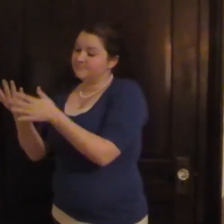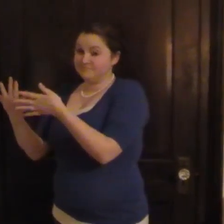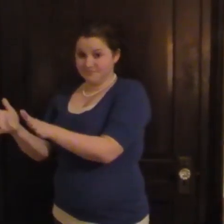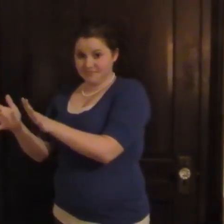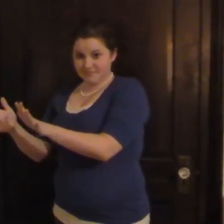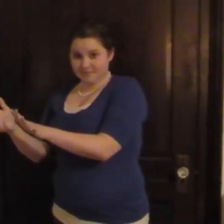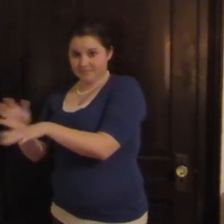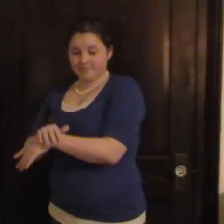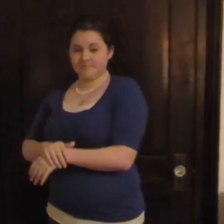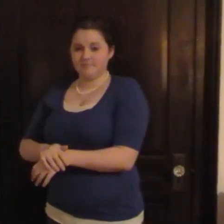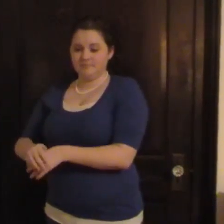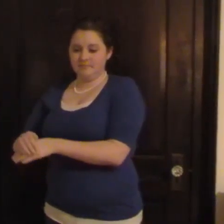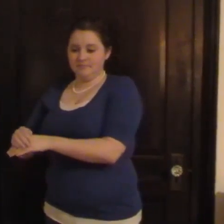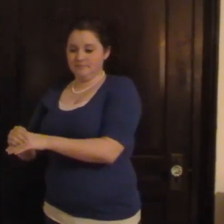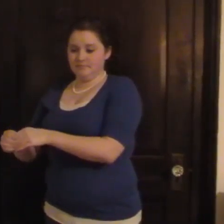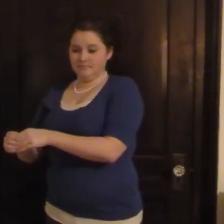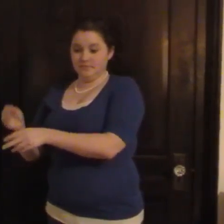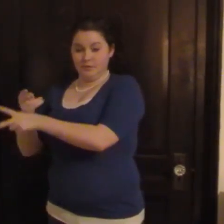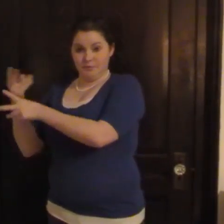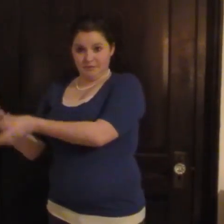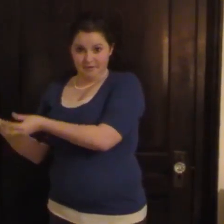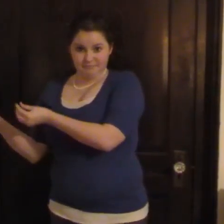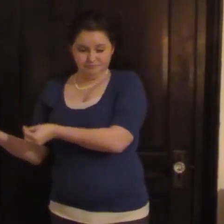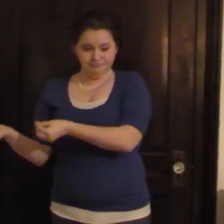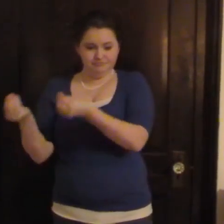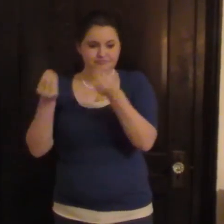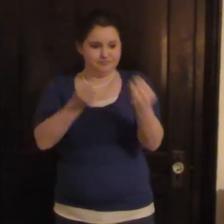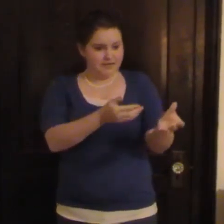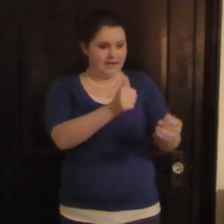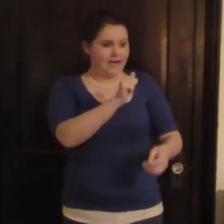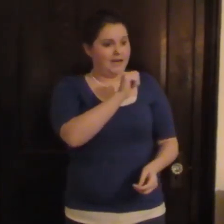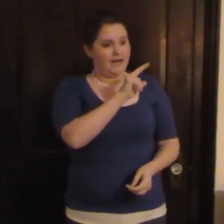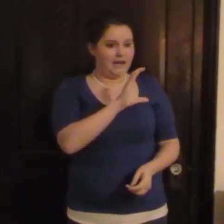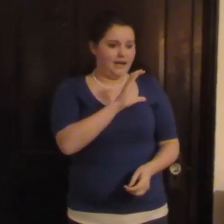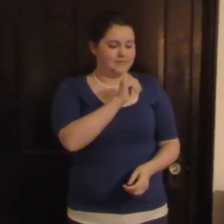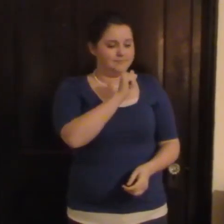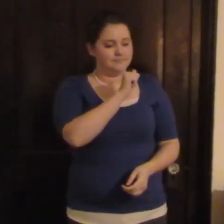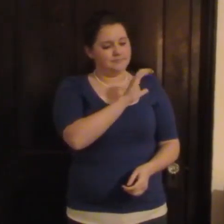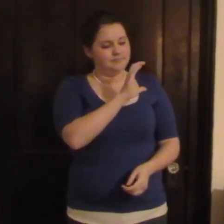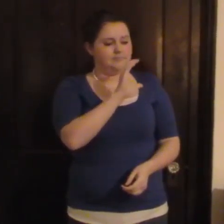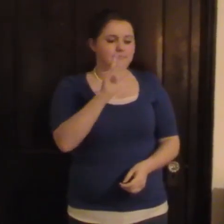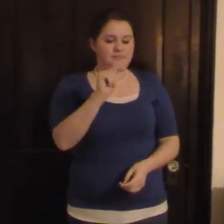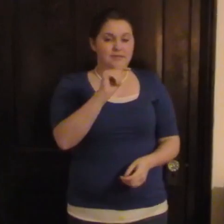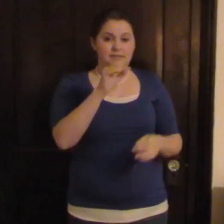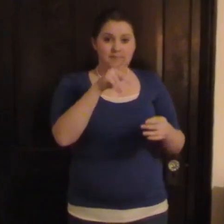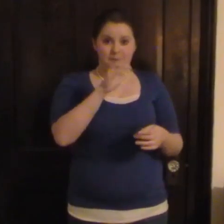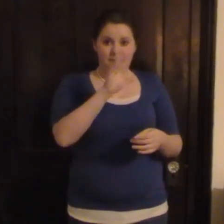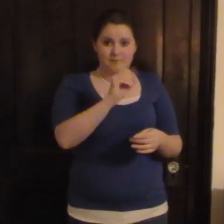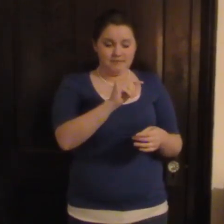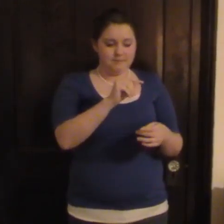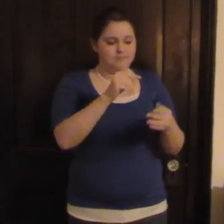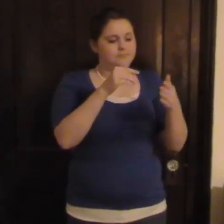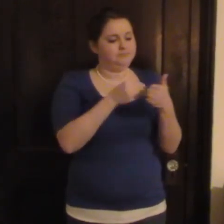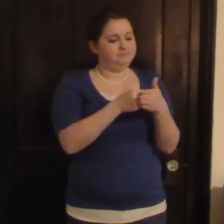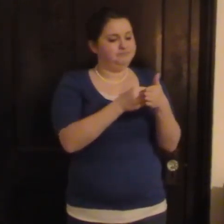the time card gets submitted into the accounting department. Now, what the accounting department does at this point is they take the card and then they pull